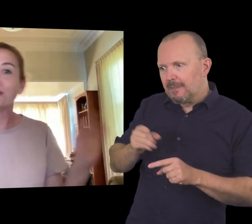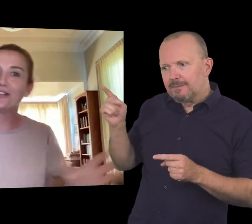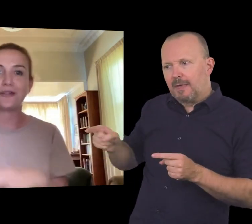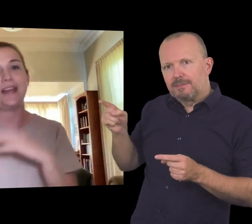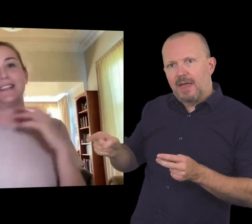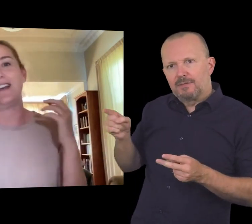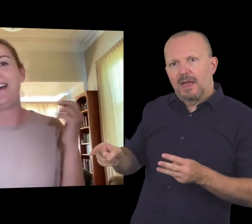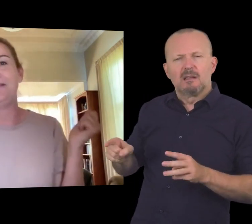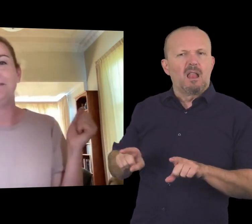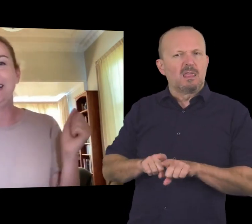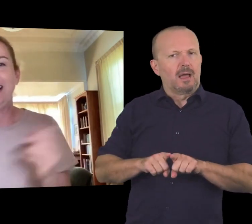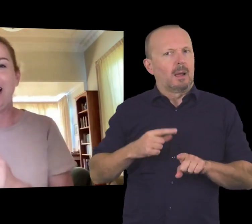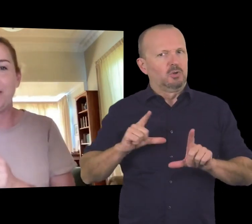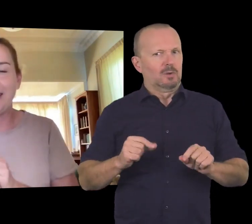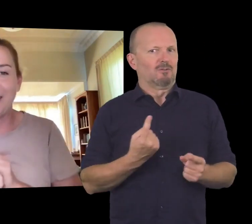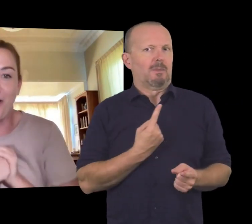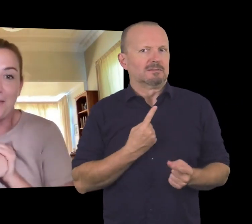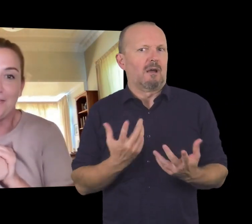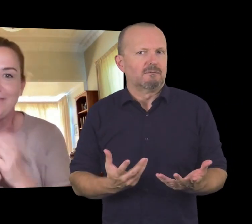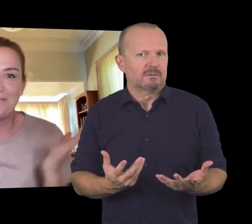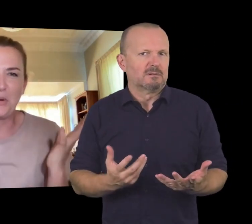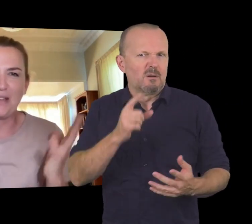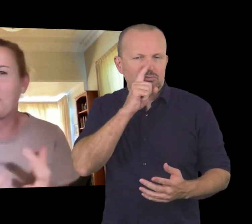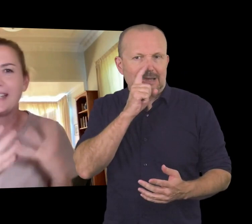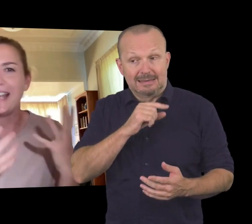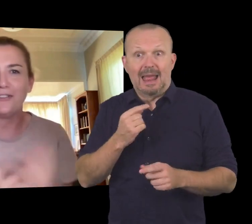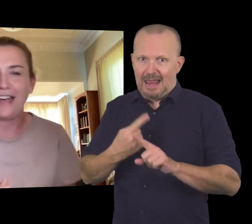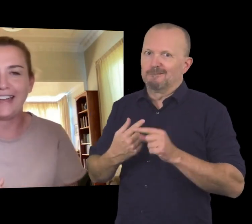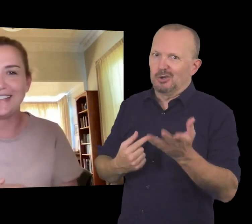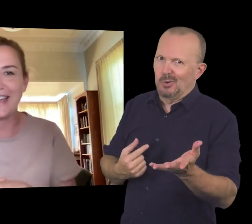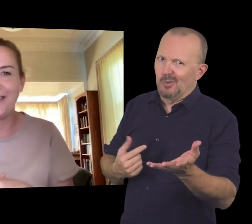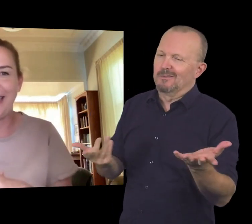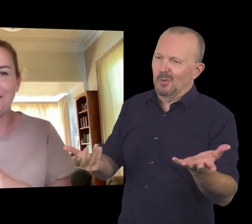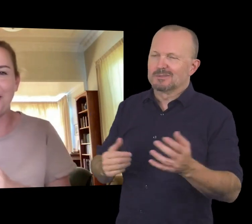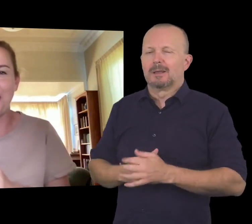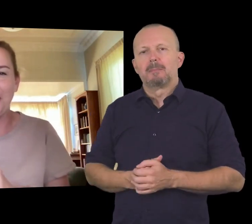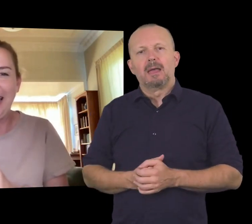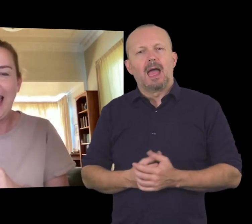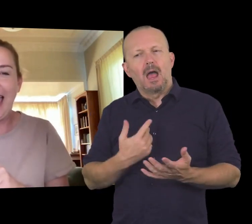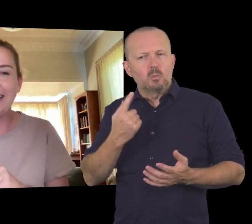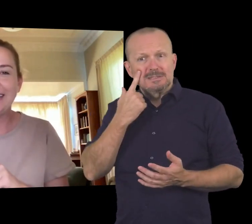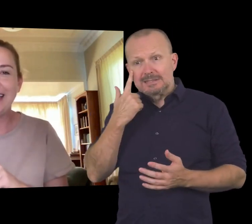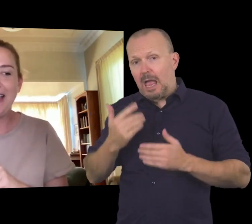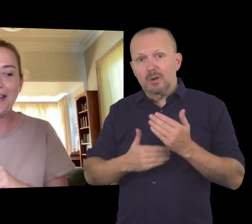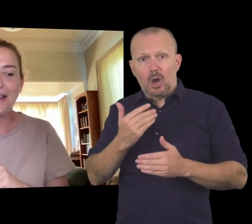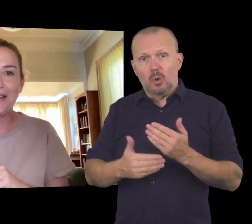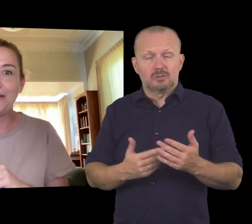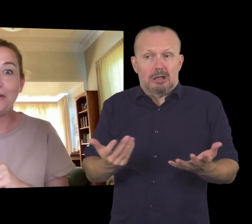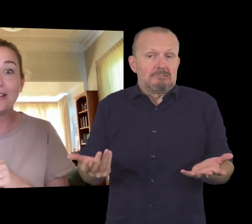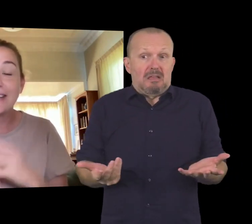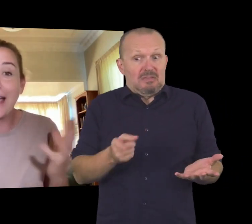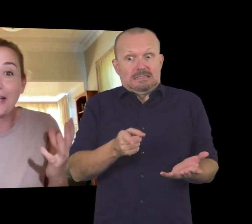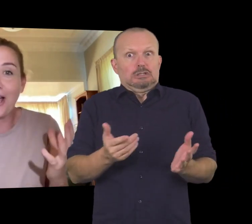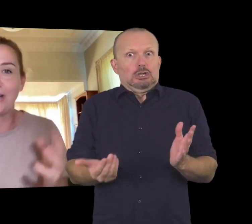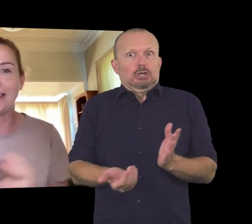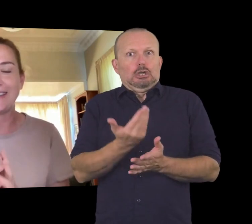will talk you through it as if I am doing it for myself and for you, and